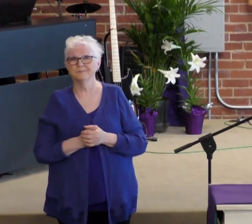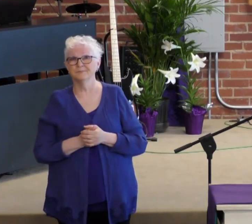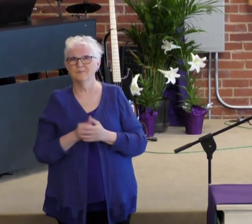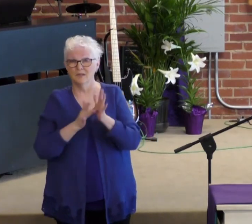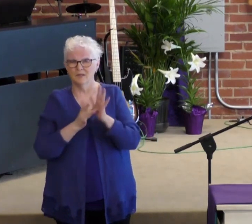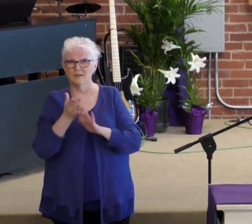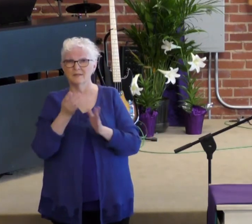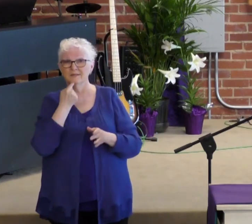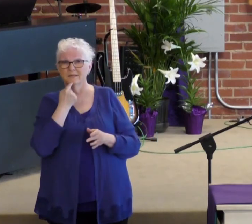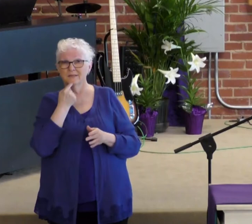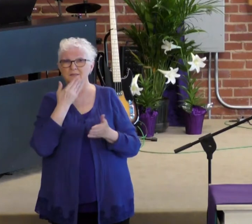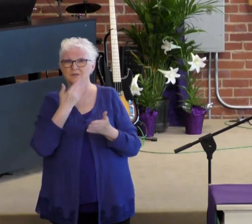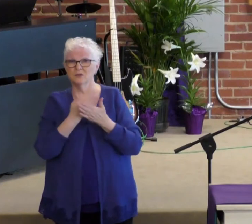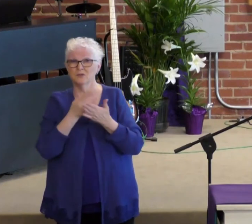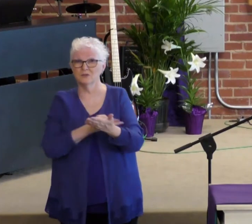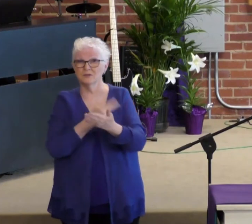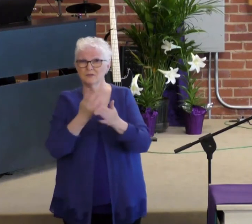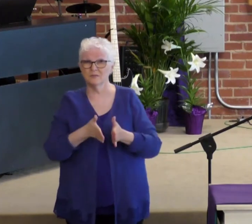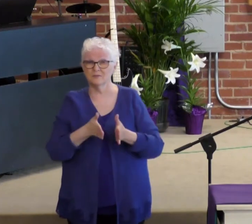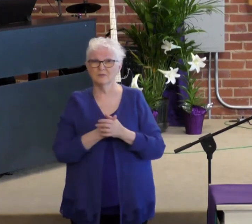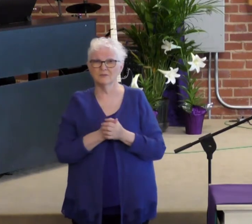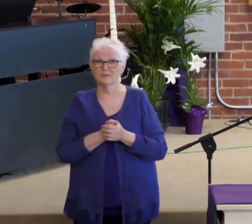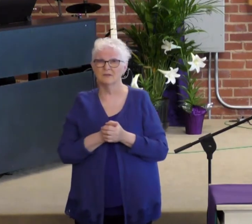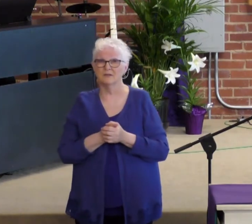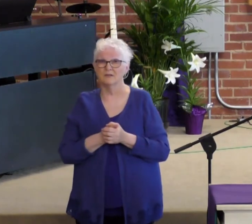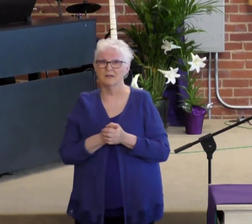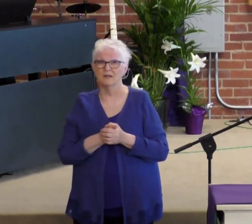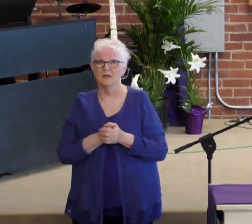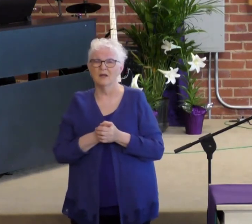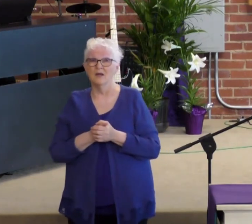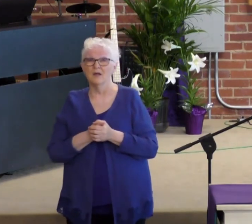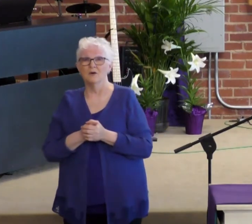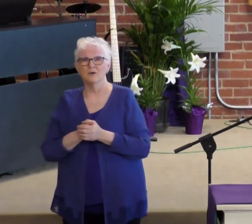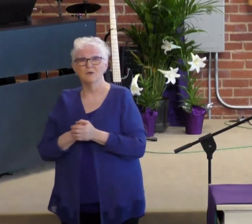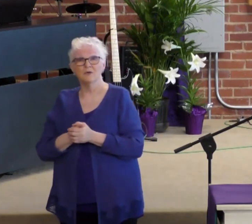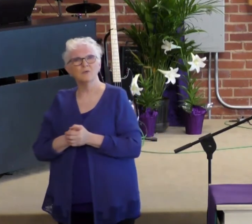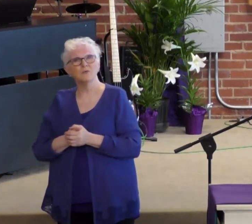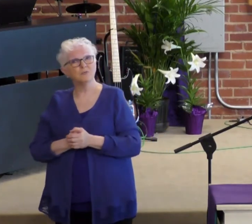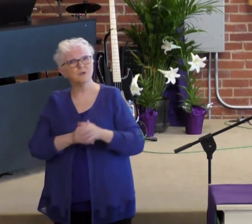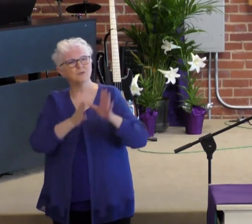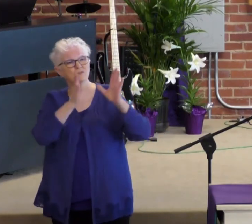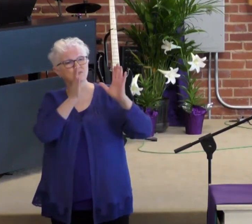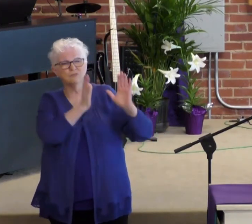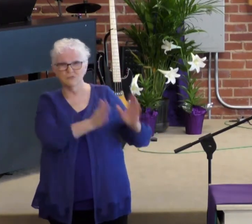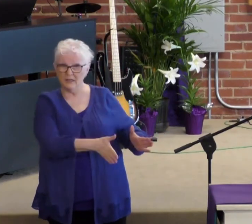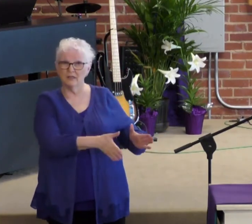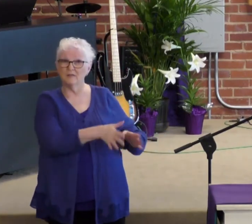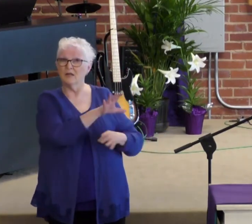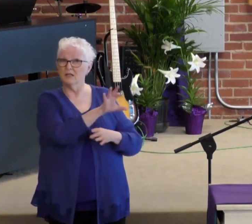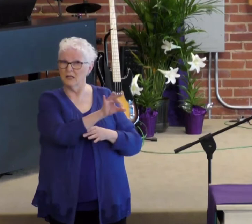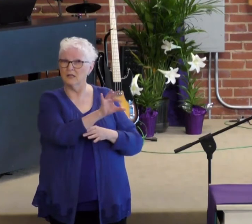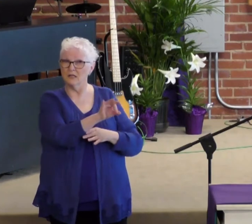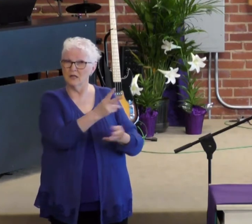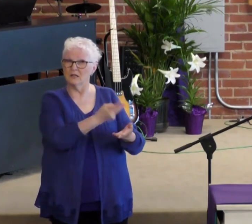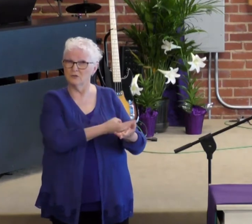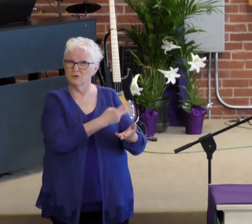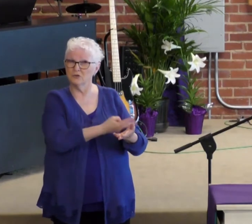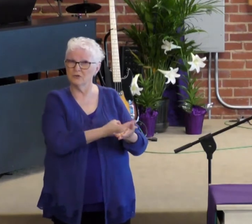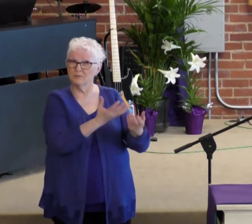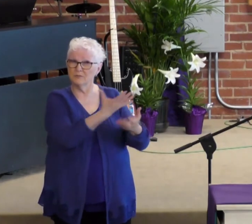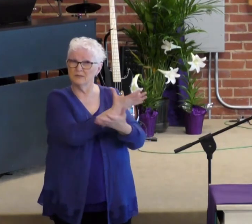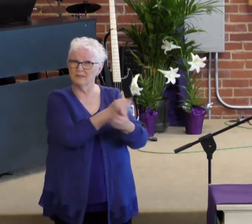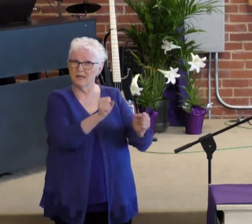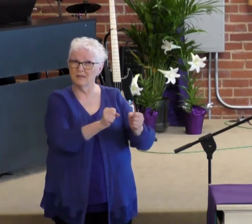And the Bible says the good shepherd will leave the 99 safe in the fold and go out and